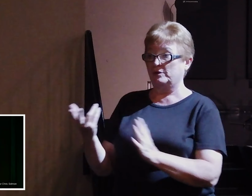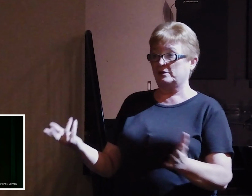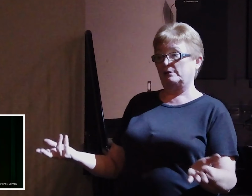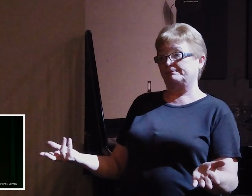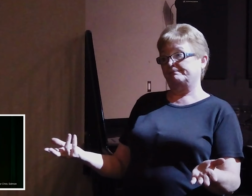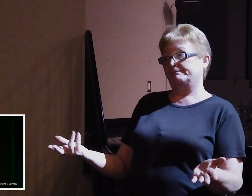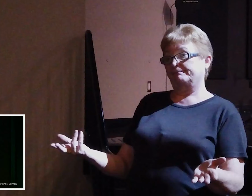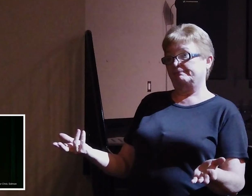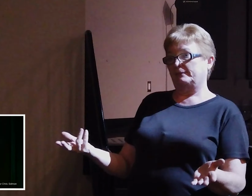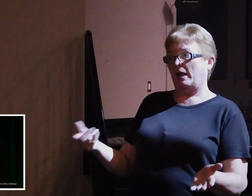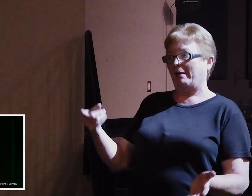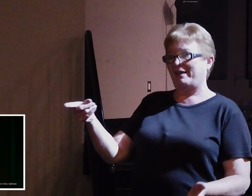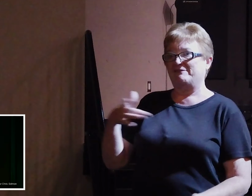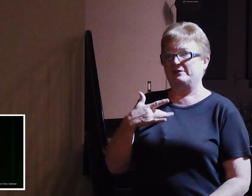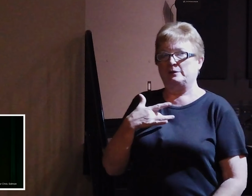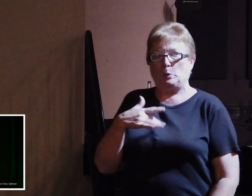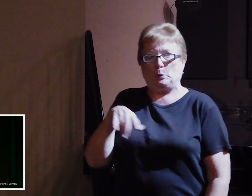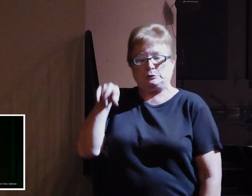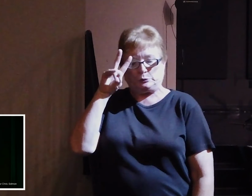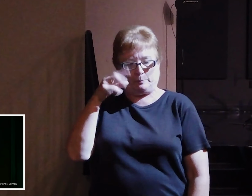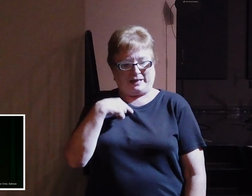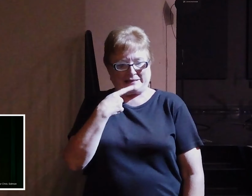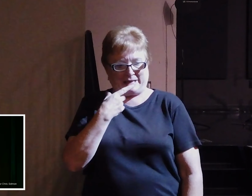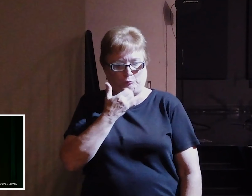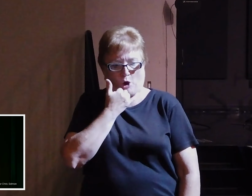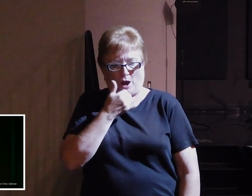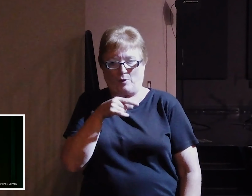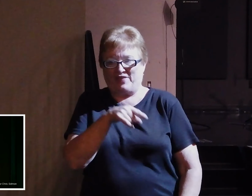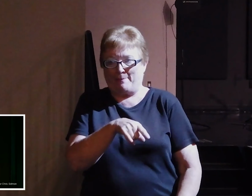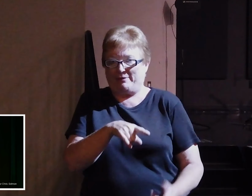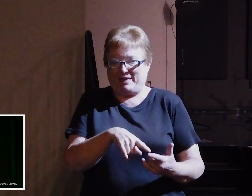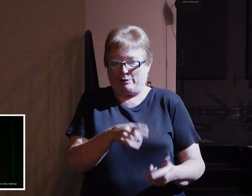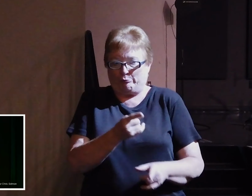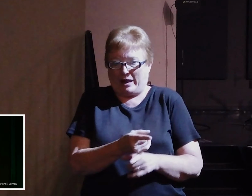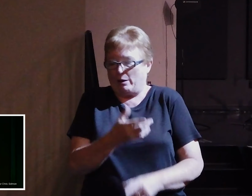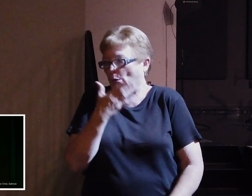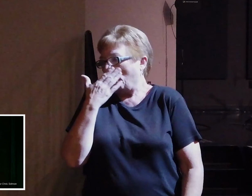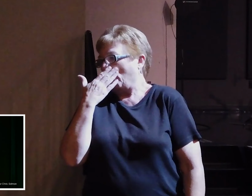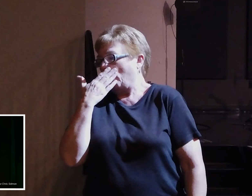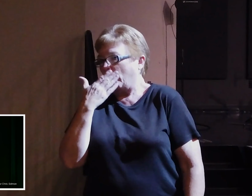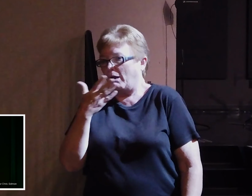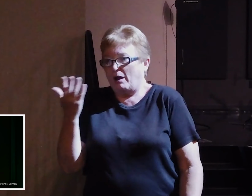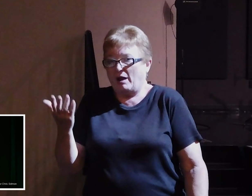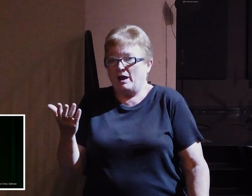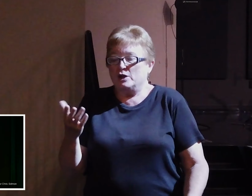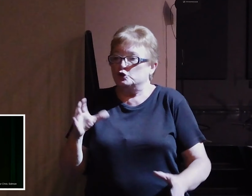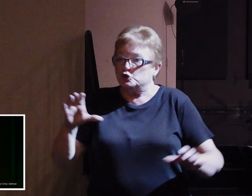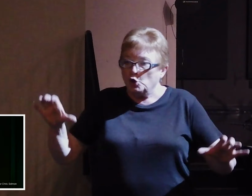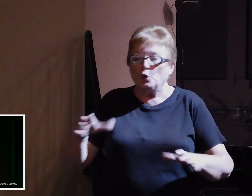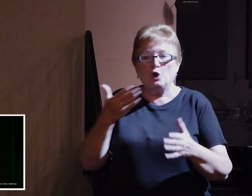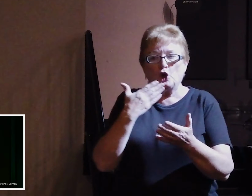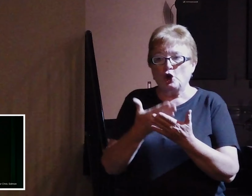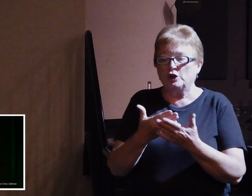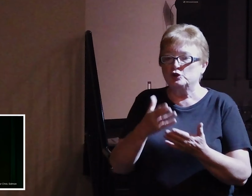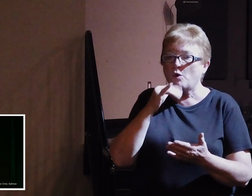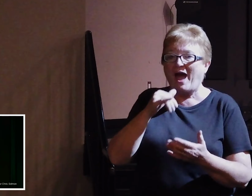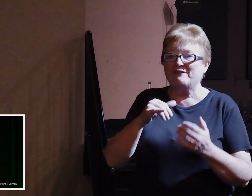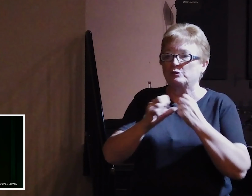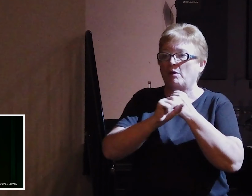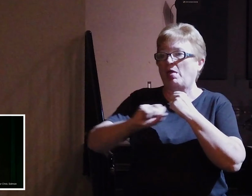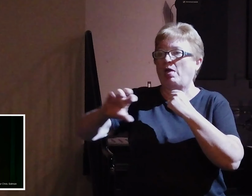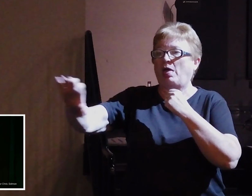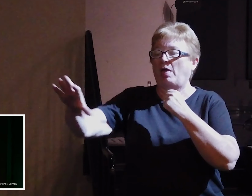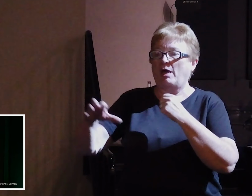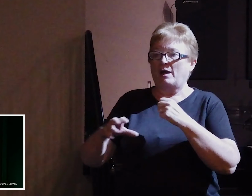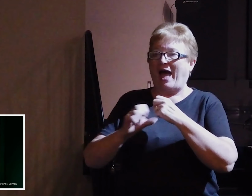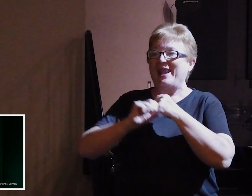like ashamed that they said something stupid. That's the kind of feeling that's like, oh, so do good. You don't have to publicize it everywhere, but do